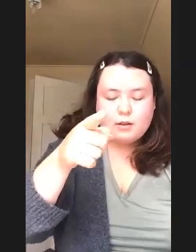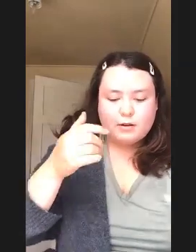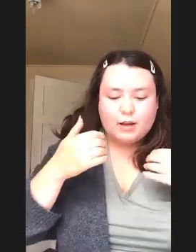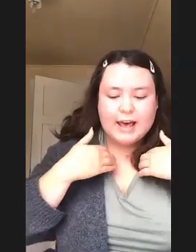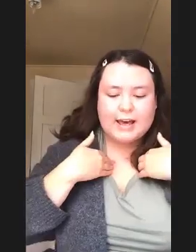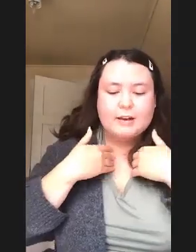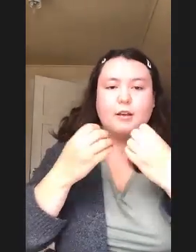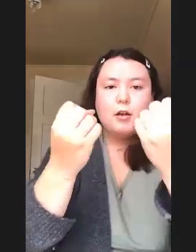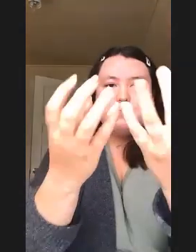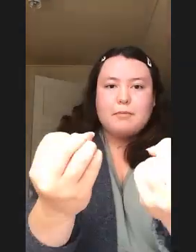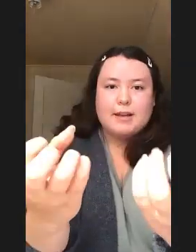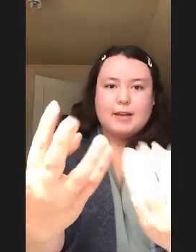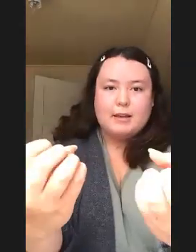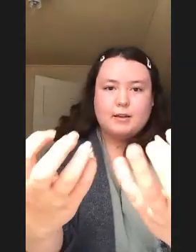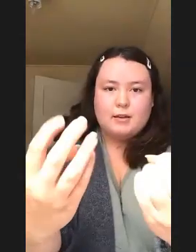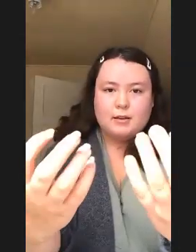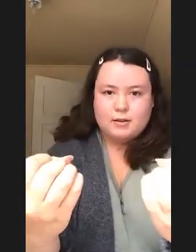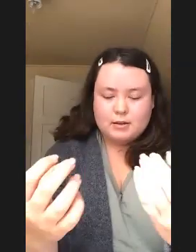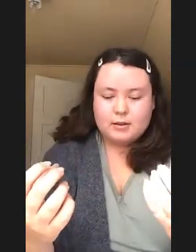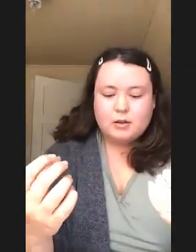You had many